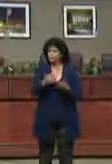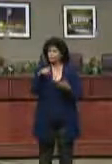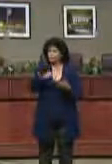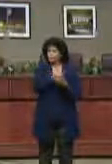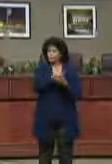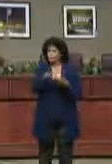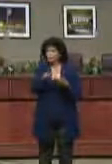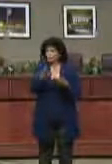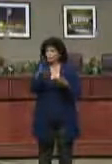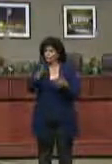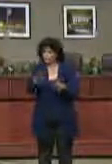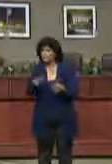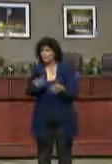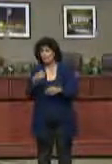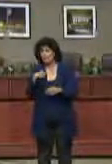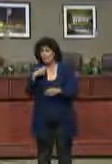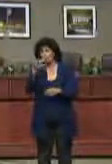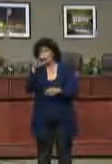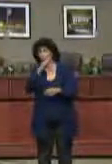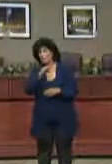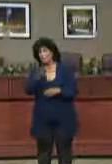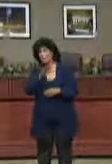probably 72,000.